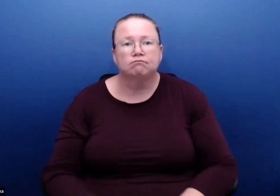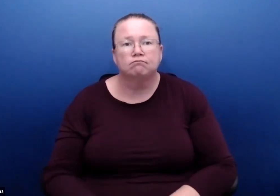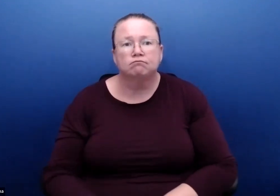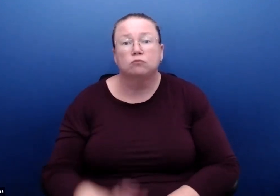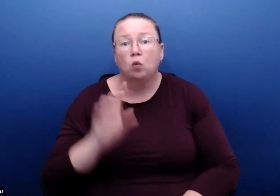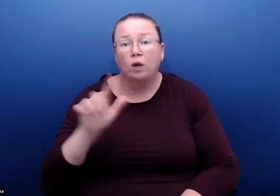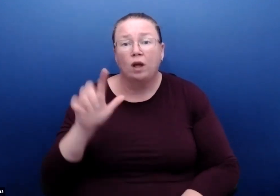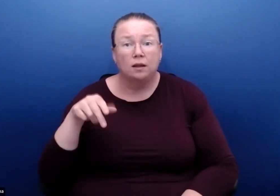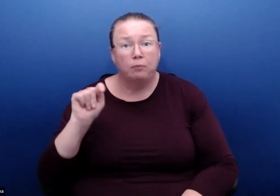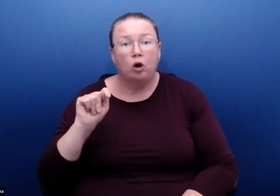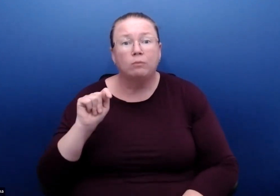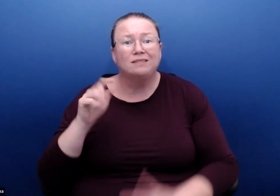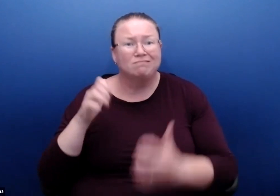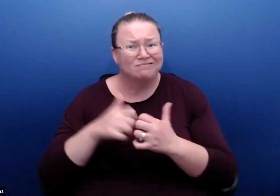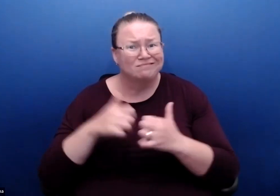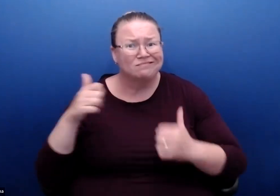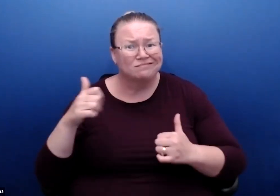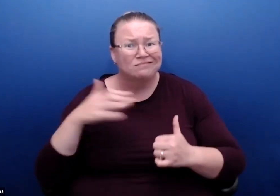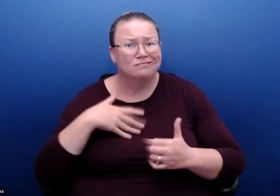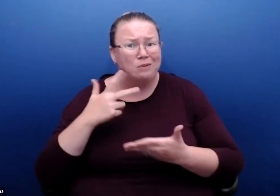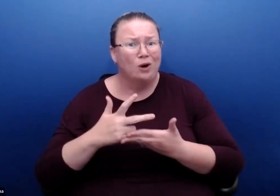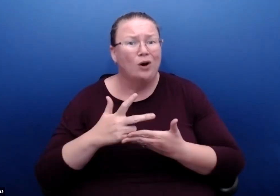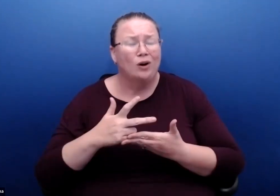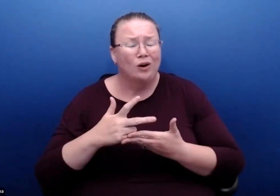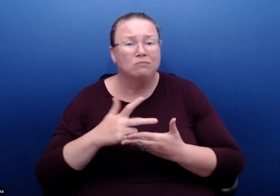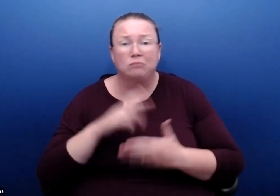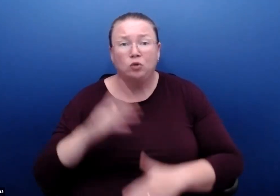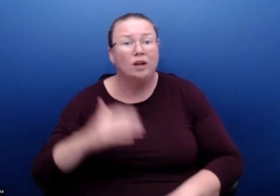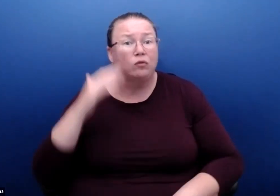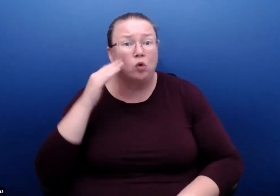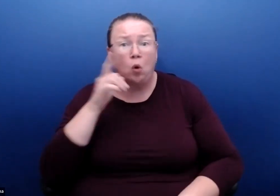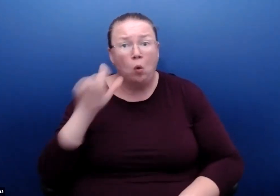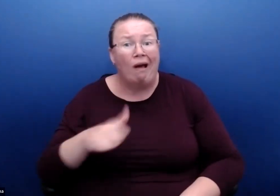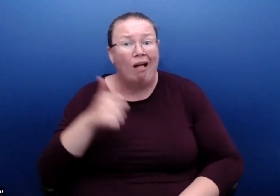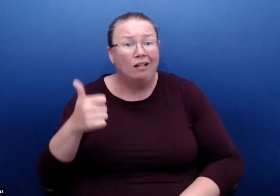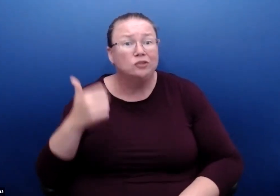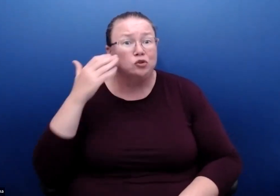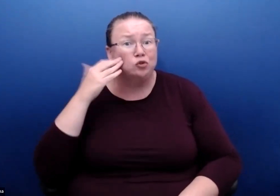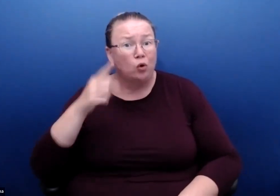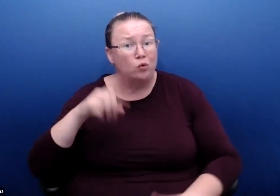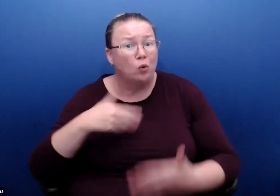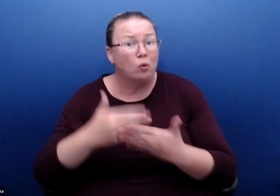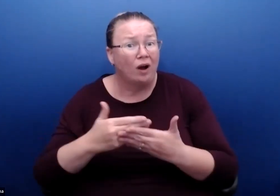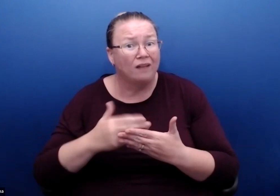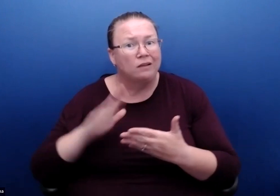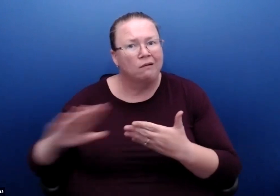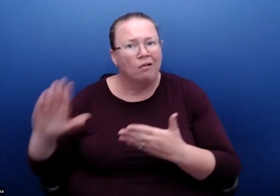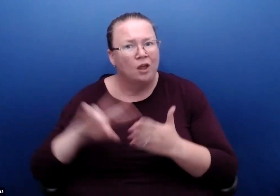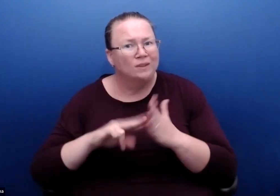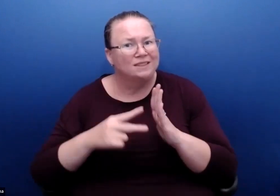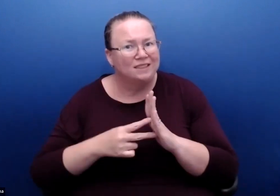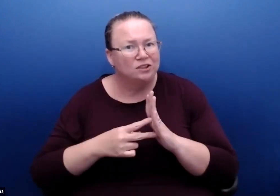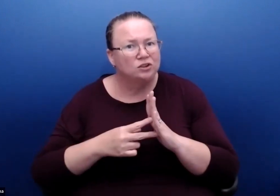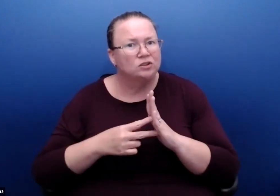Raquel's apartment was a good distance away from where I had to park. You never know who else is aware of your arrival and what their intentions are, so I always